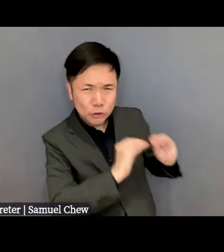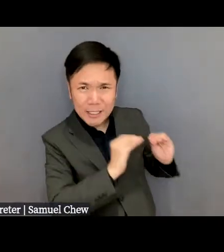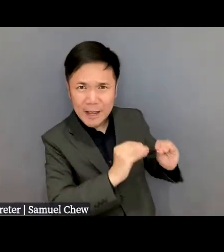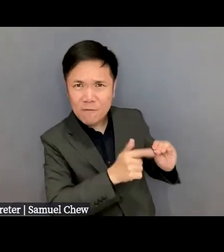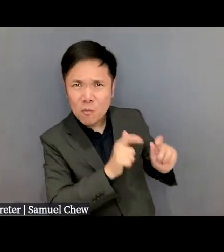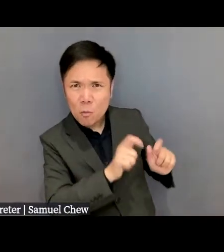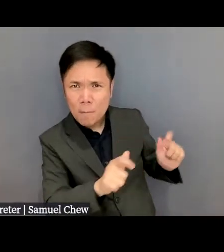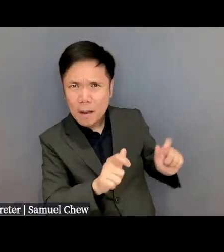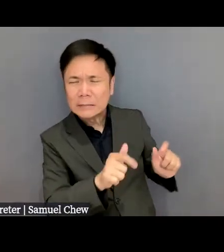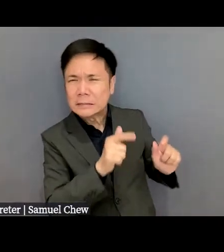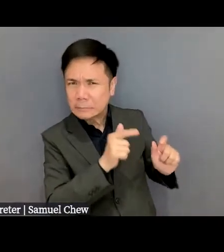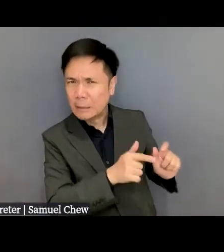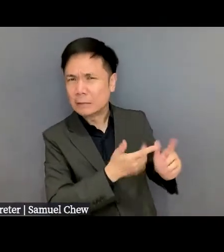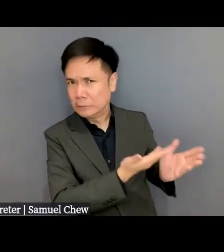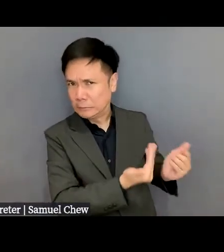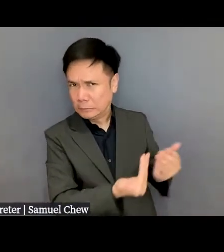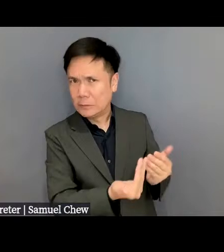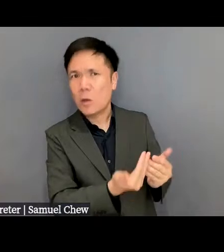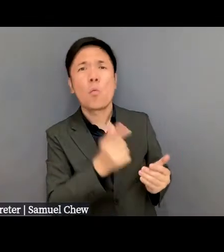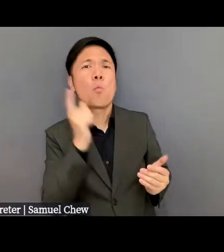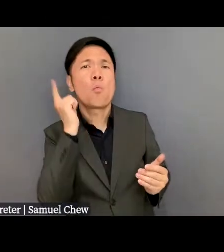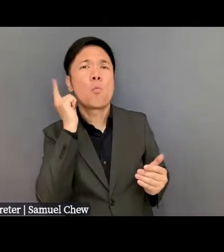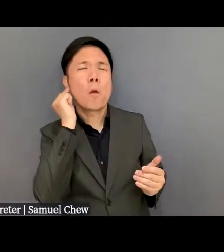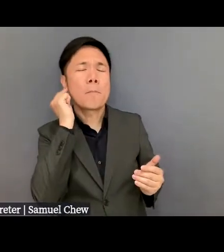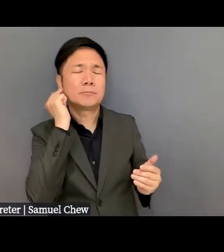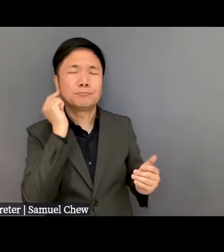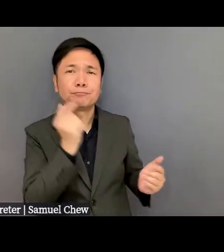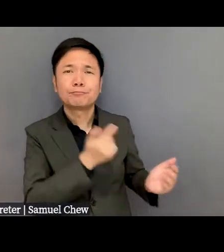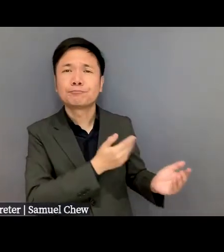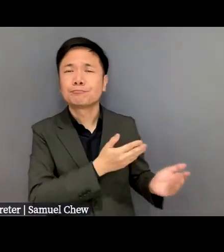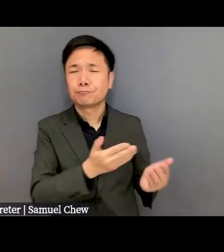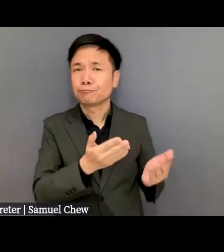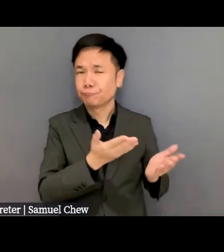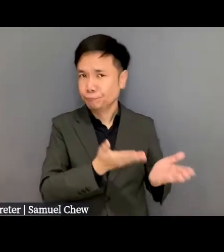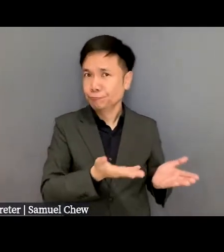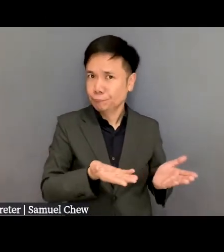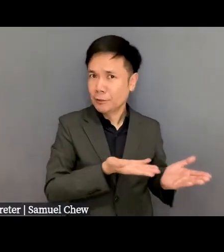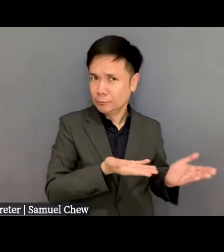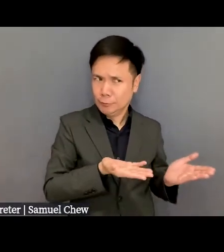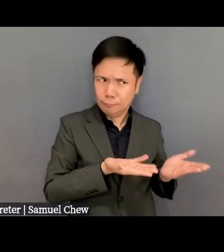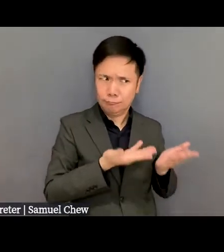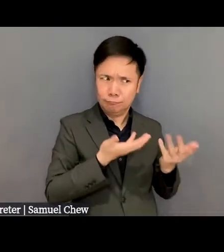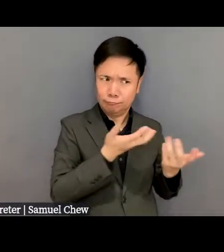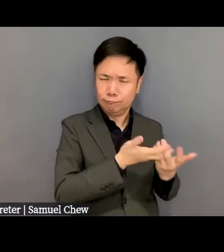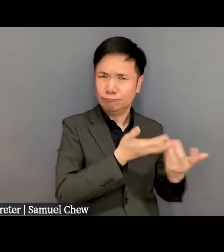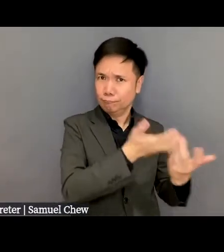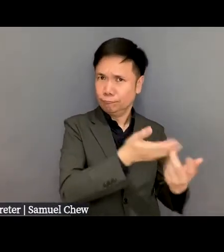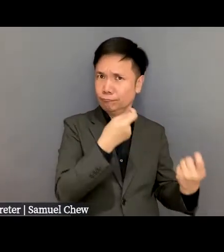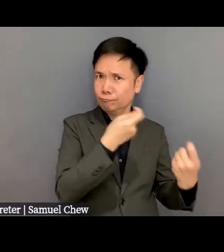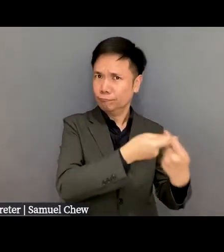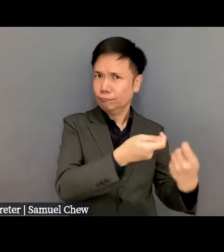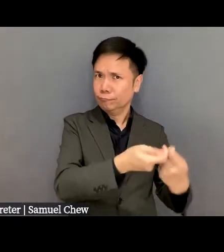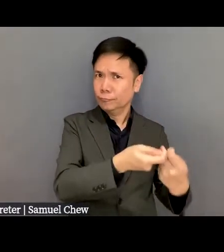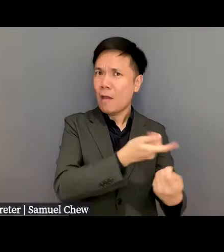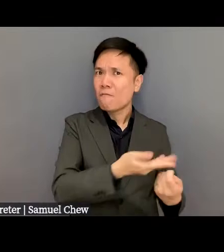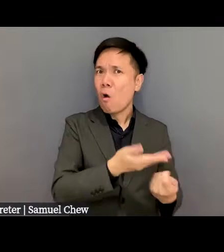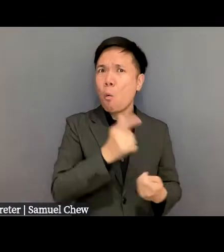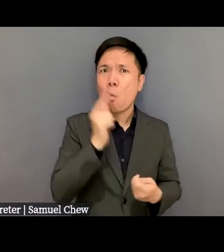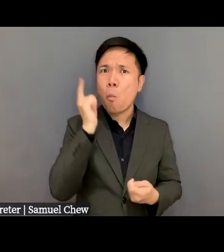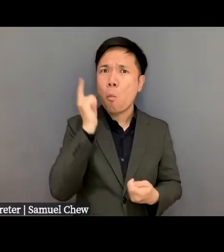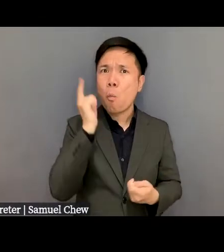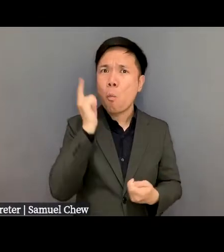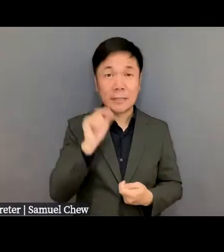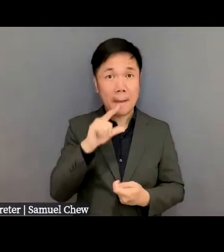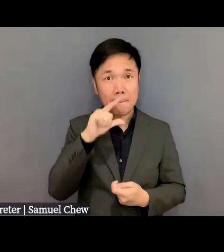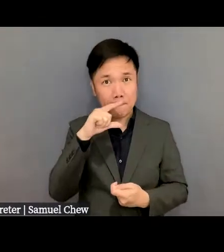that women had access to those resources as well as much as